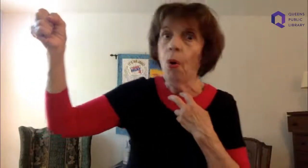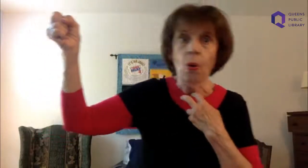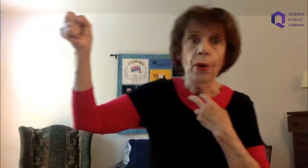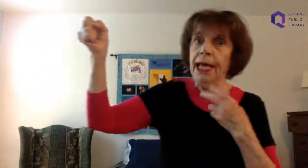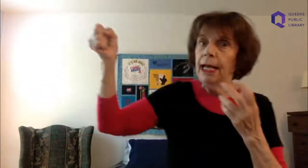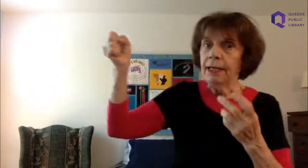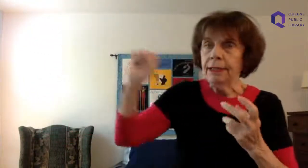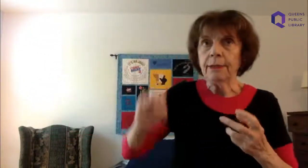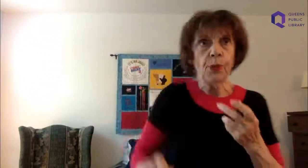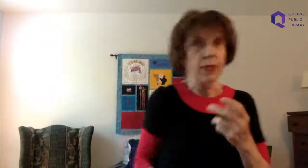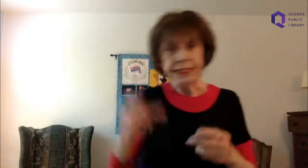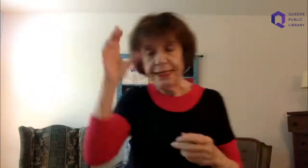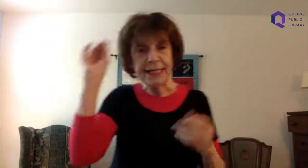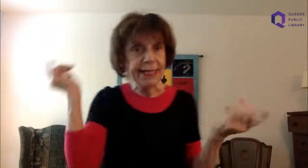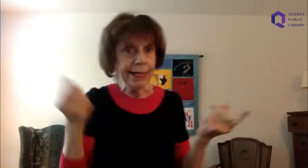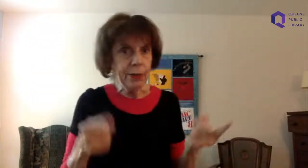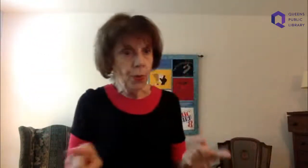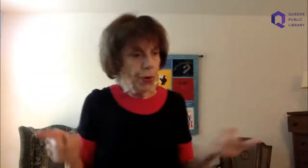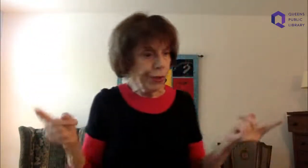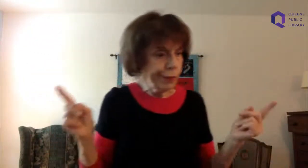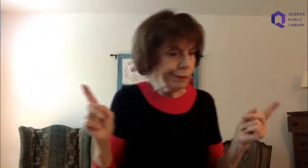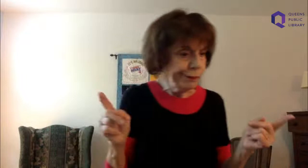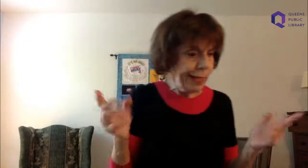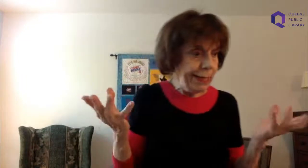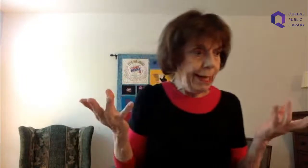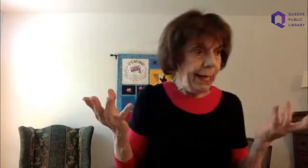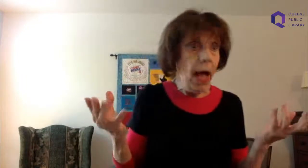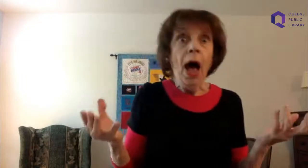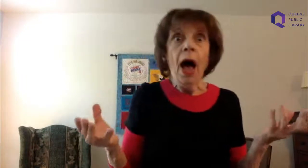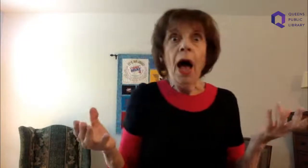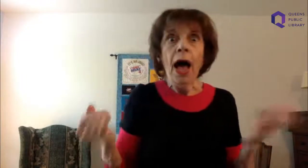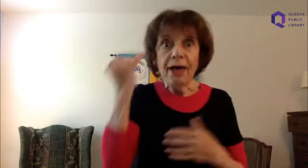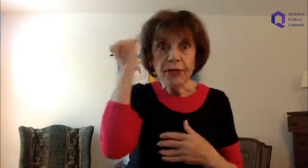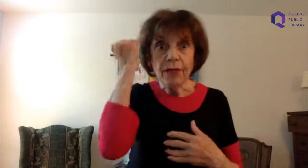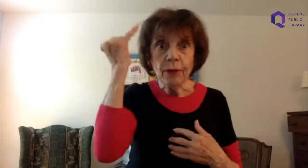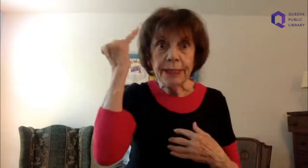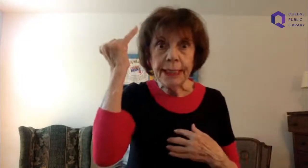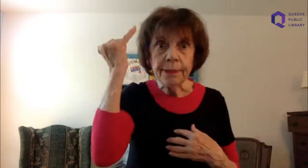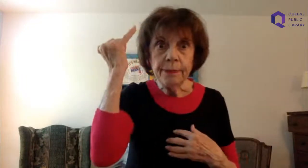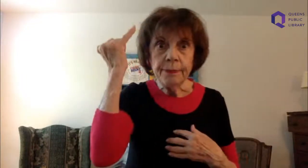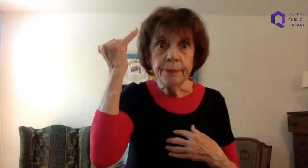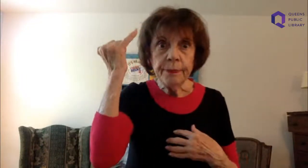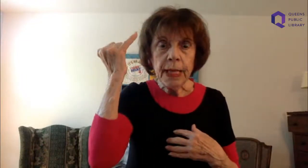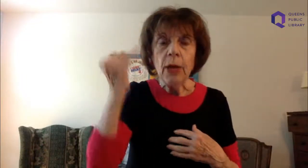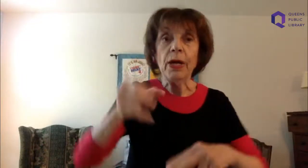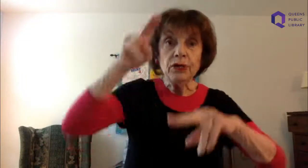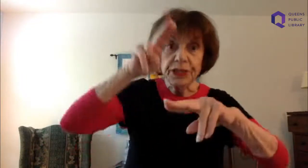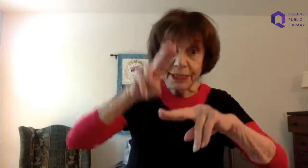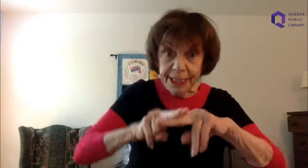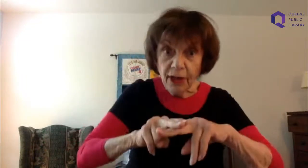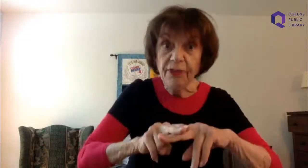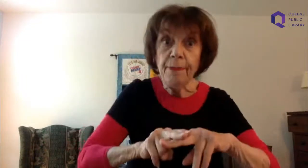ho. The boy said, "That's not going to work. I have another idea. Why don't you sit on the